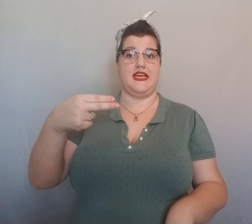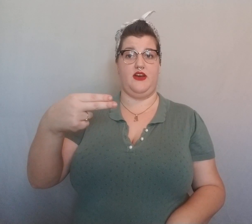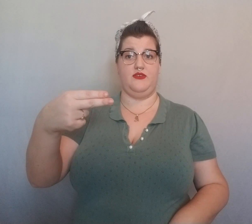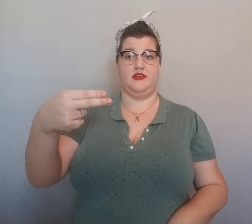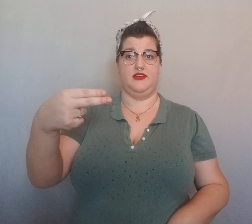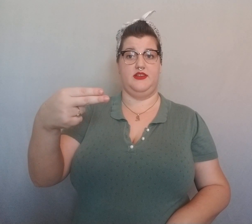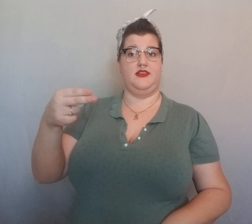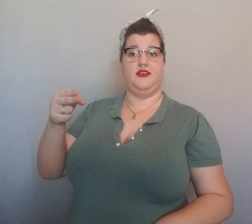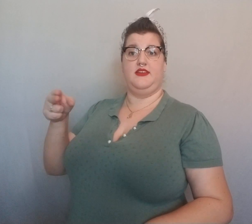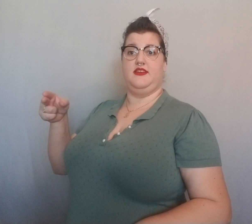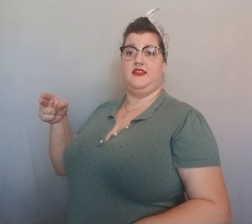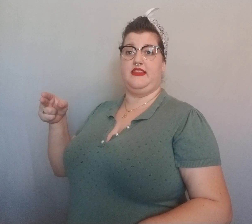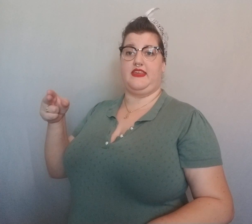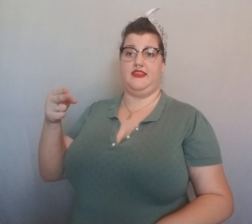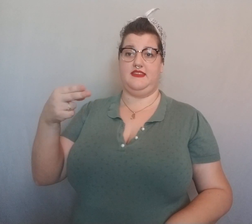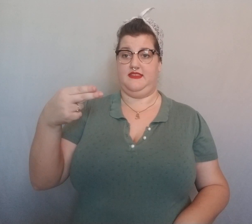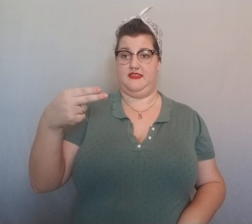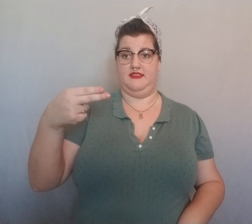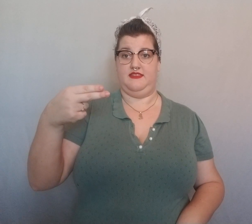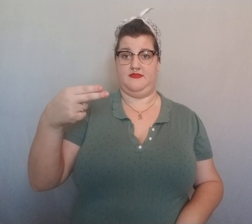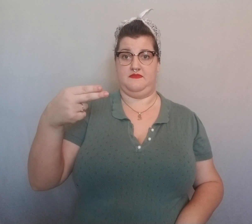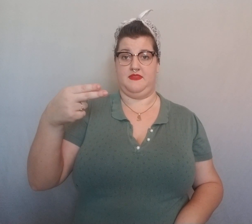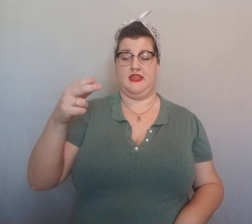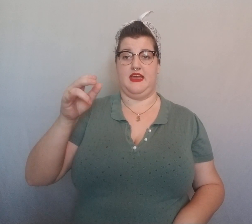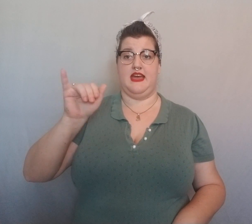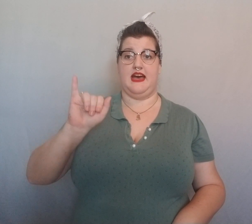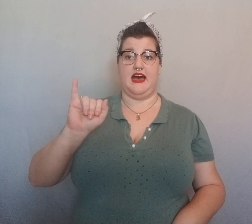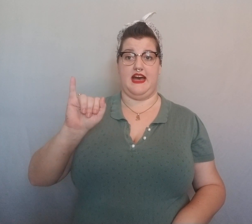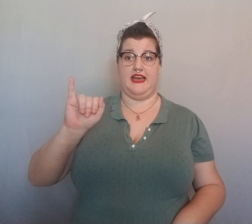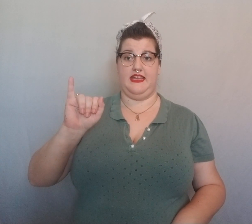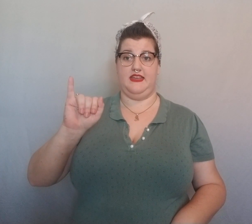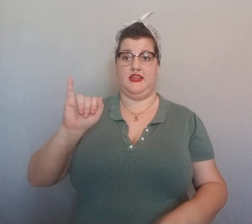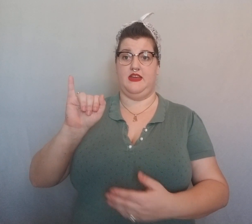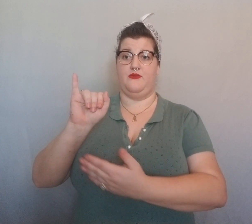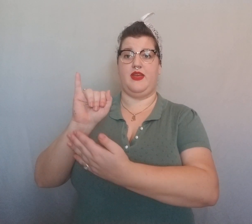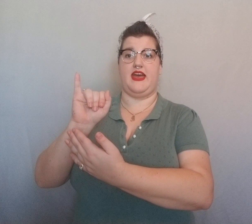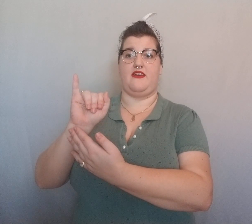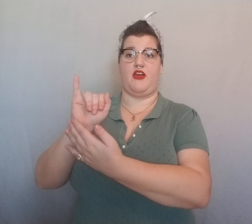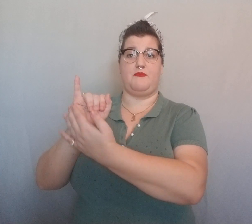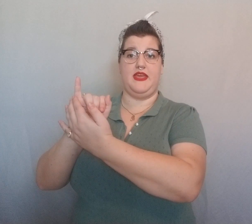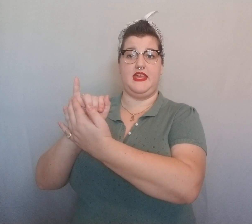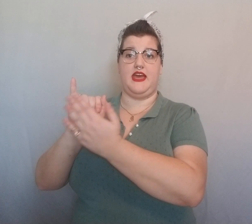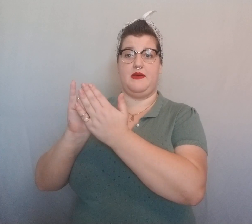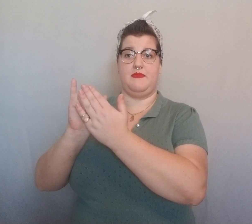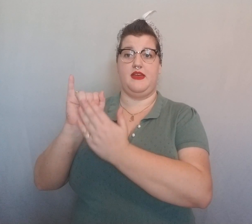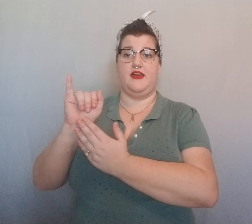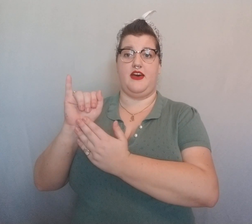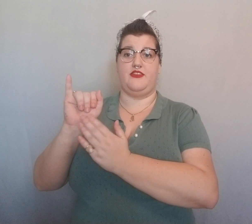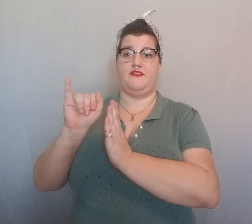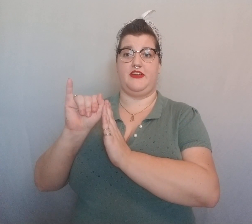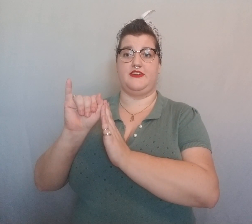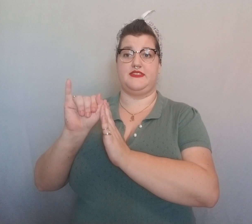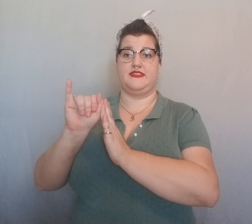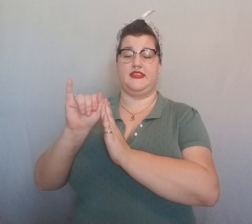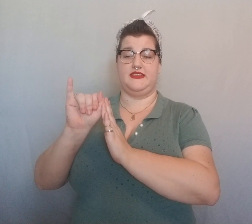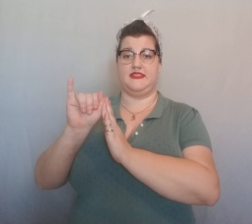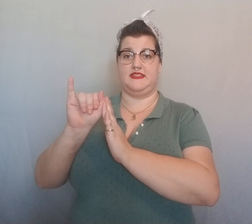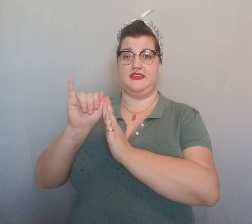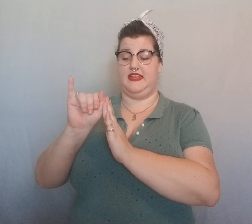out, like this. I, we have our pinky up, other fingers in